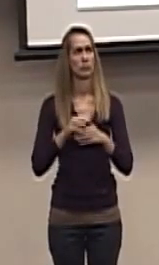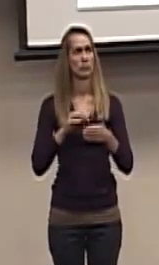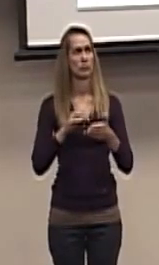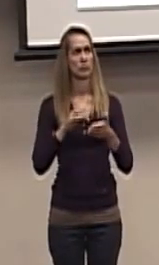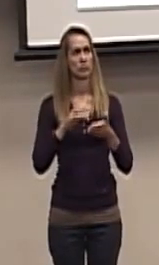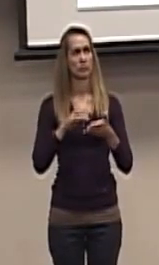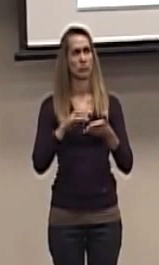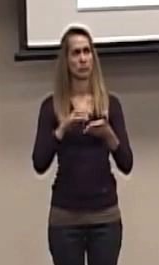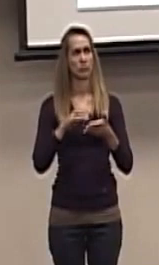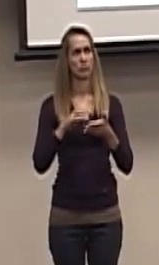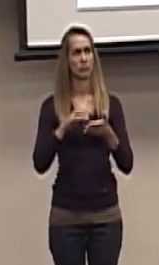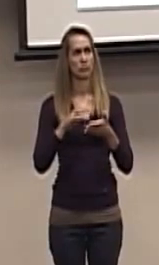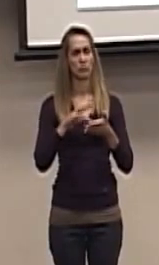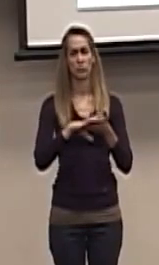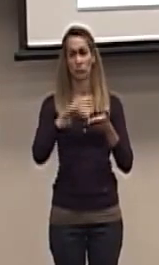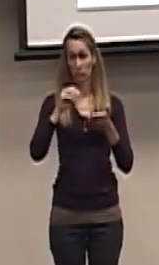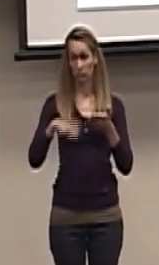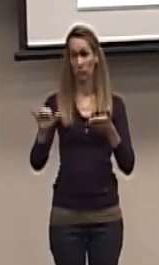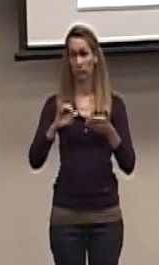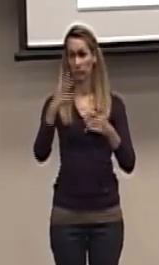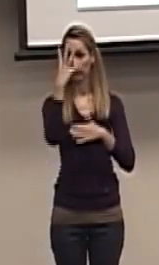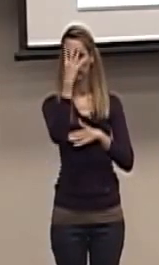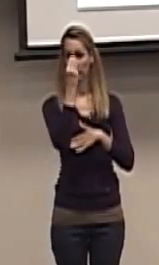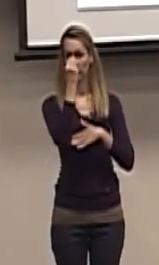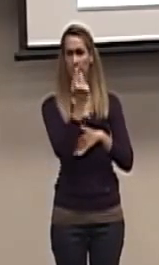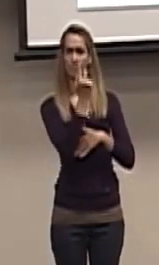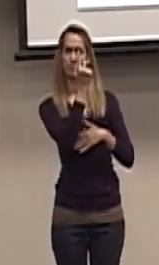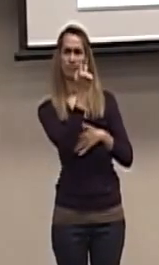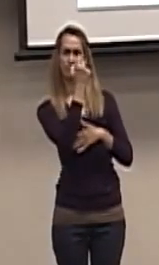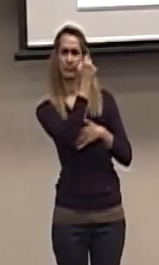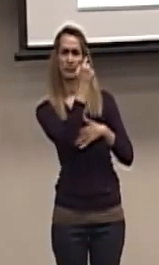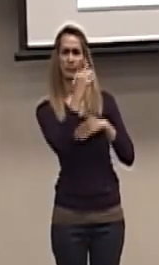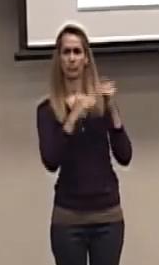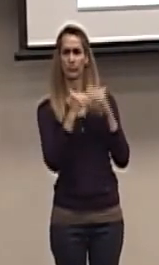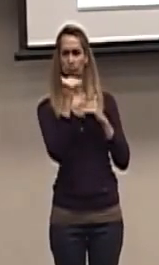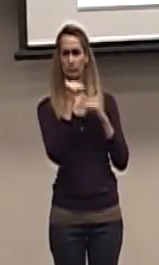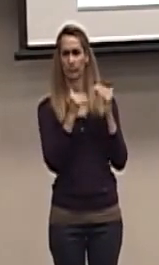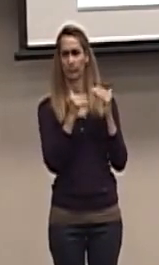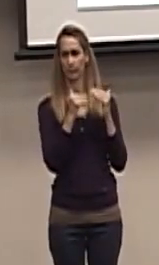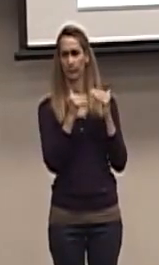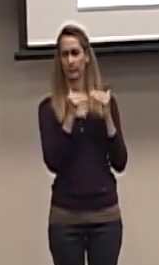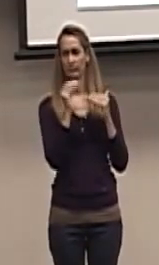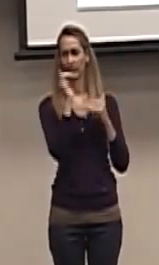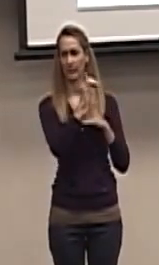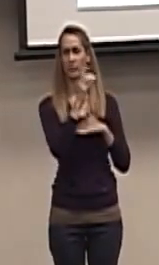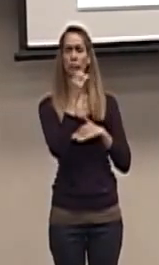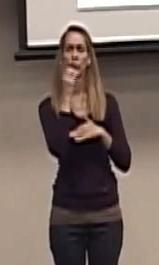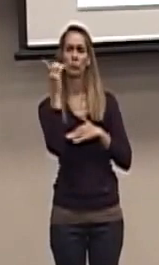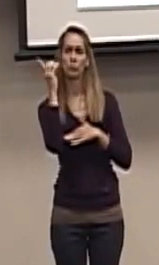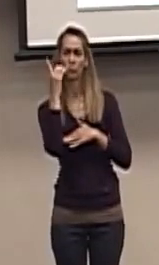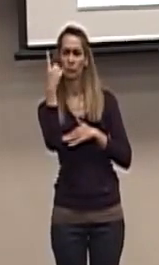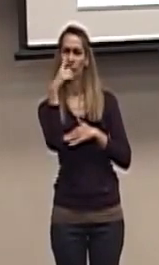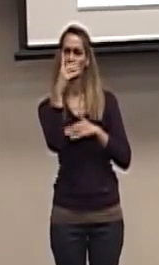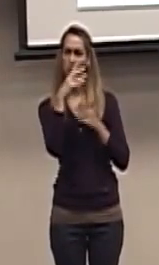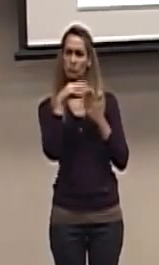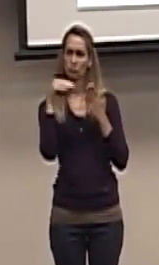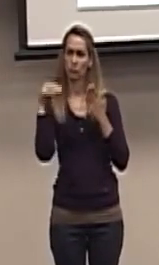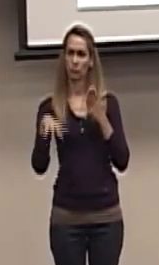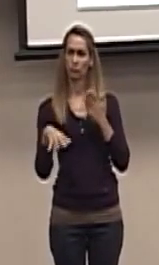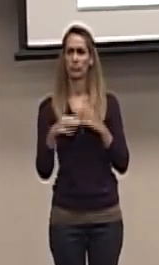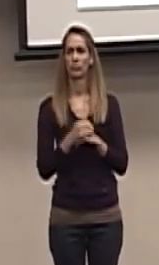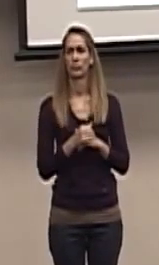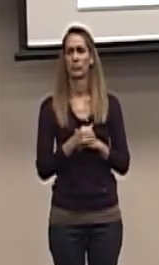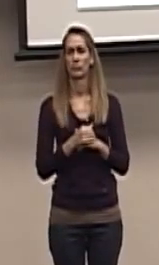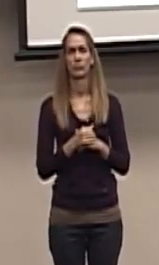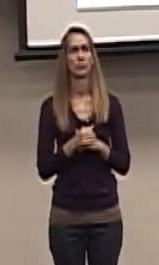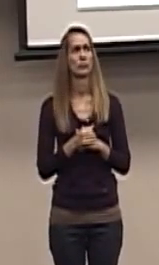also sleeping at the top floor of the building, which served as a dormitory for students. When